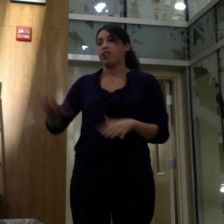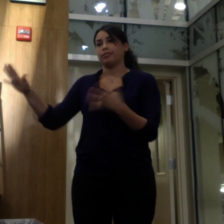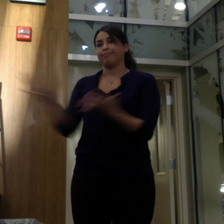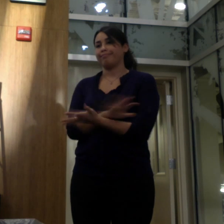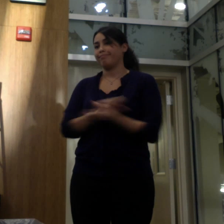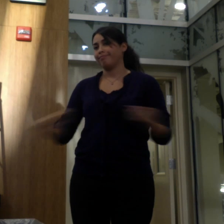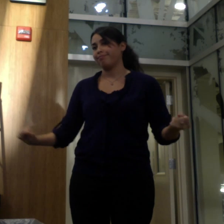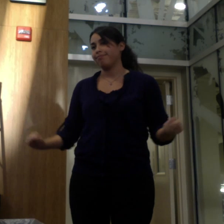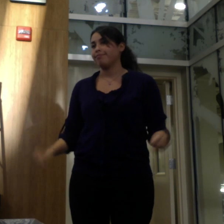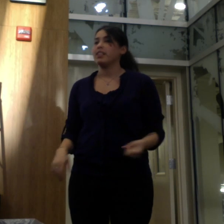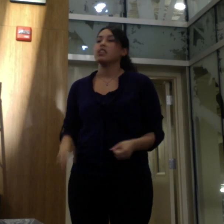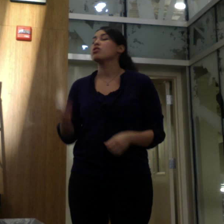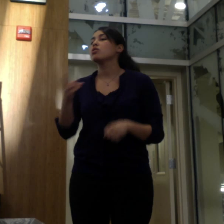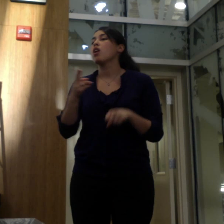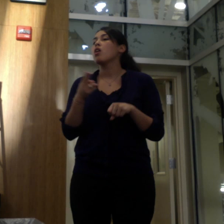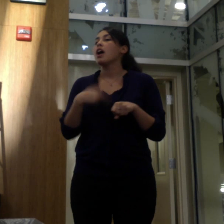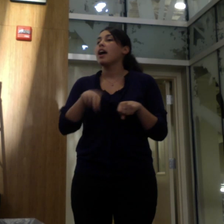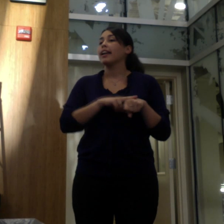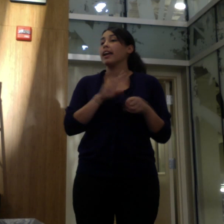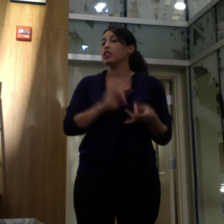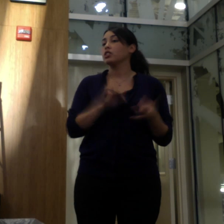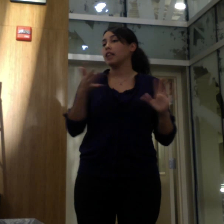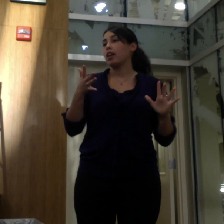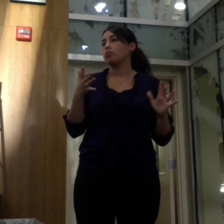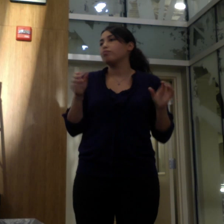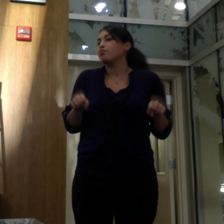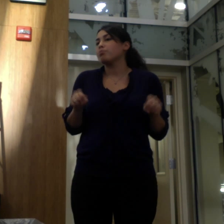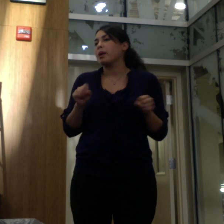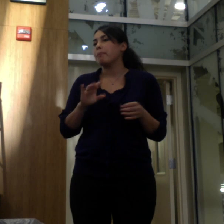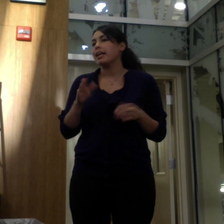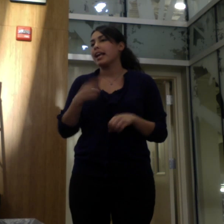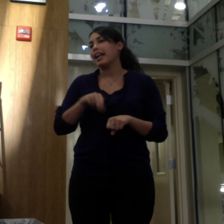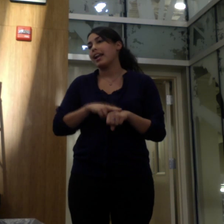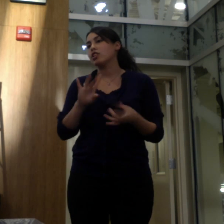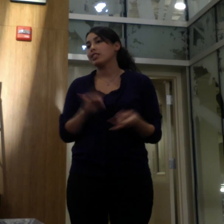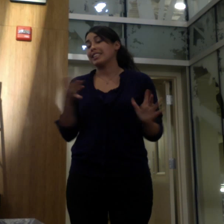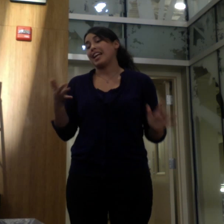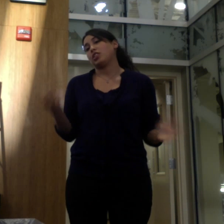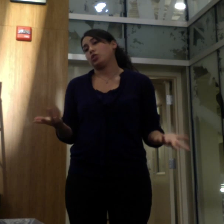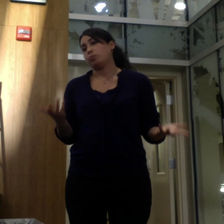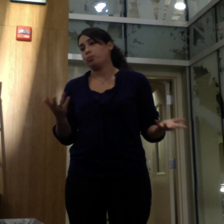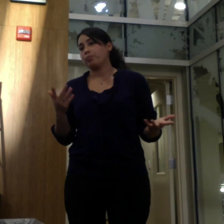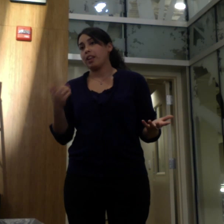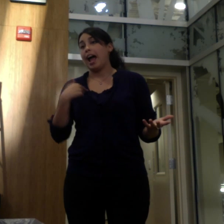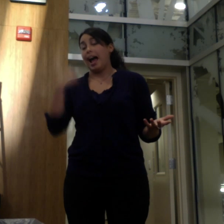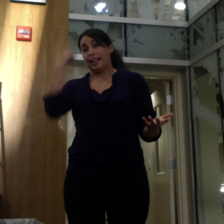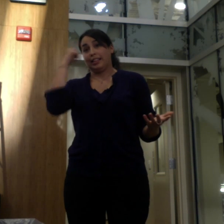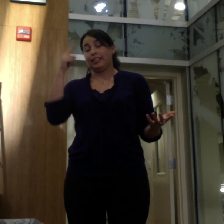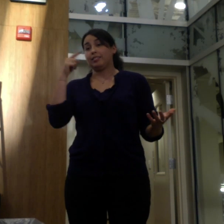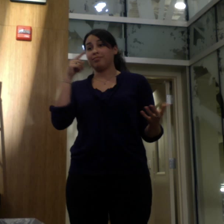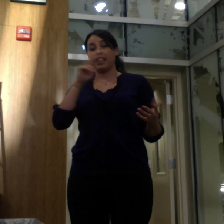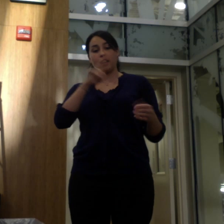Natural disasters. What could be a natural disaster? In my opinion, natural disasters are probably the most realistic